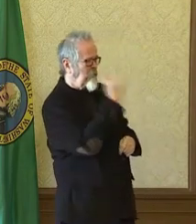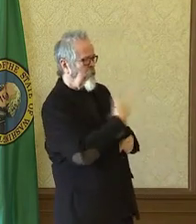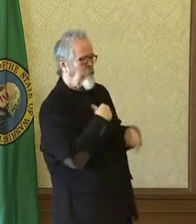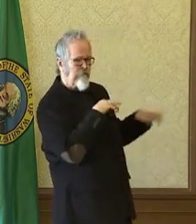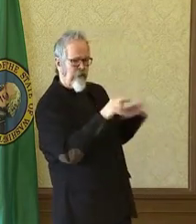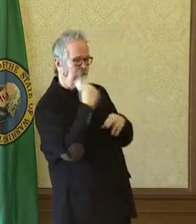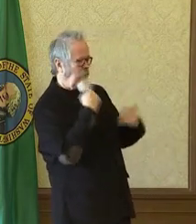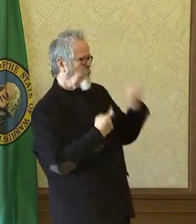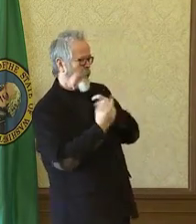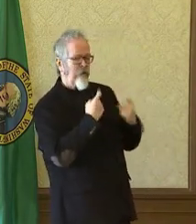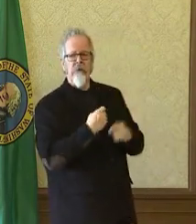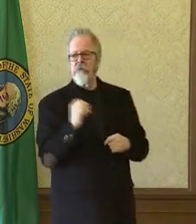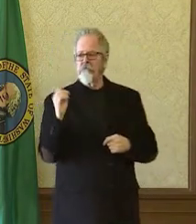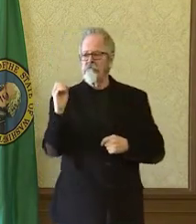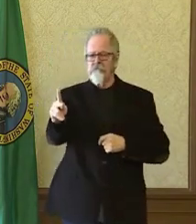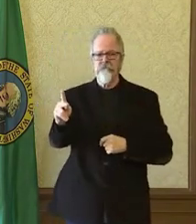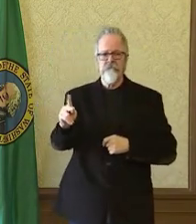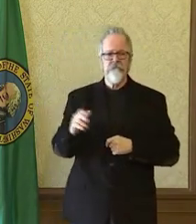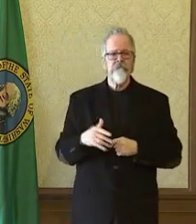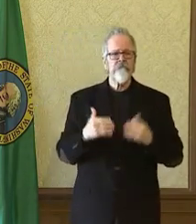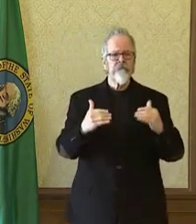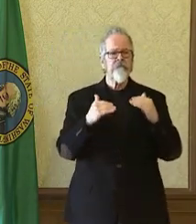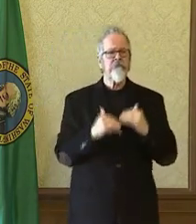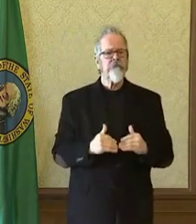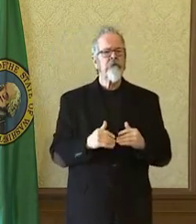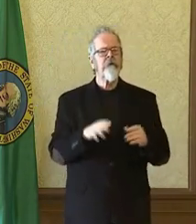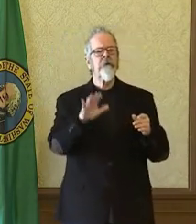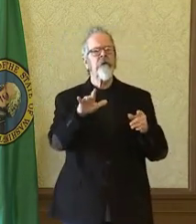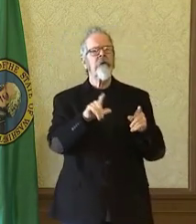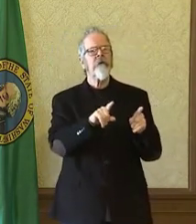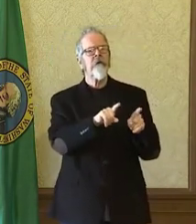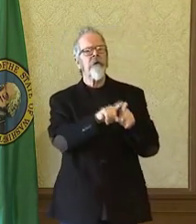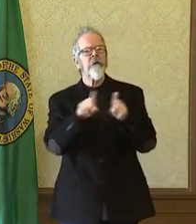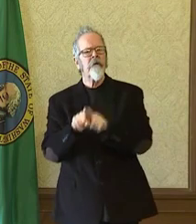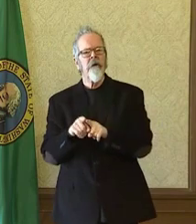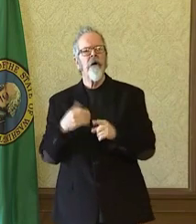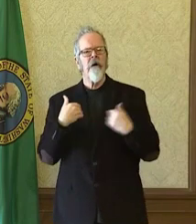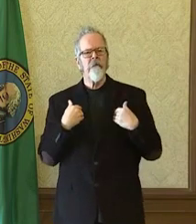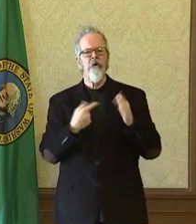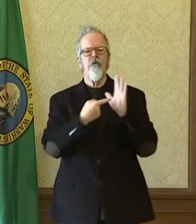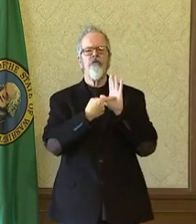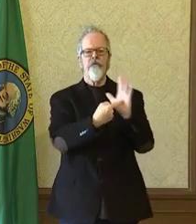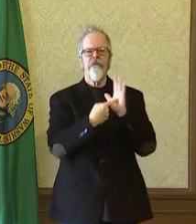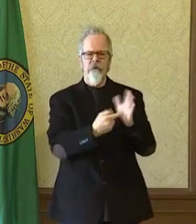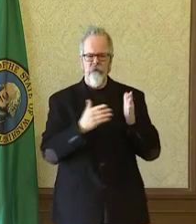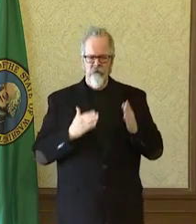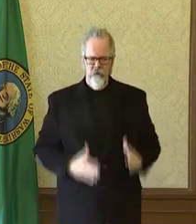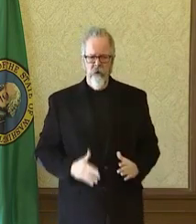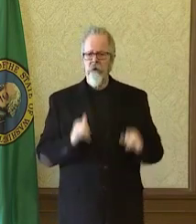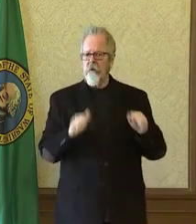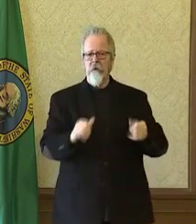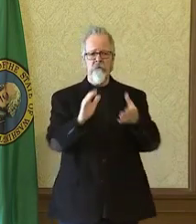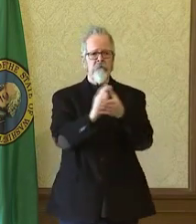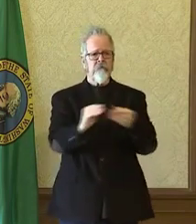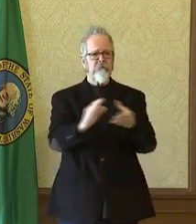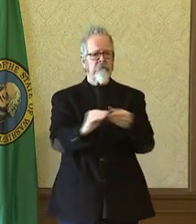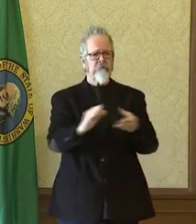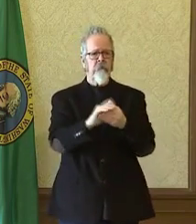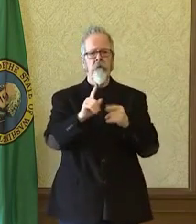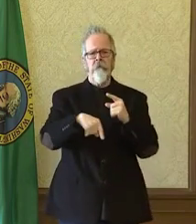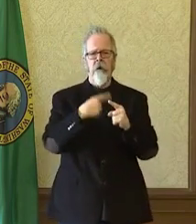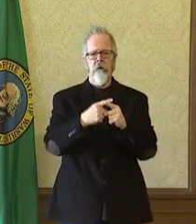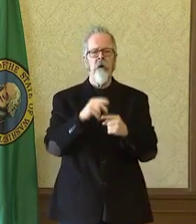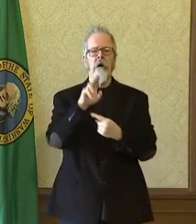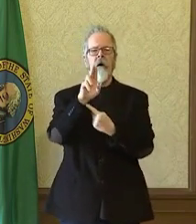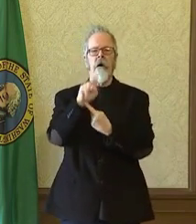get unemployment compensation to people as quickly as humanly possible. And I believe she'll stand for any questions. So with that, how about